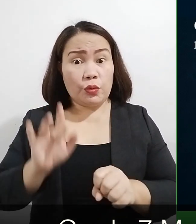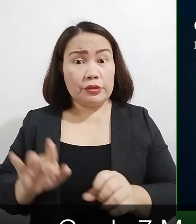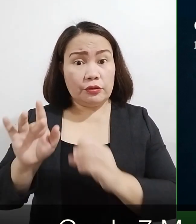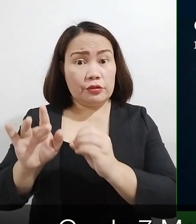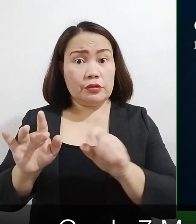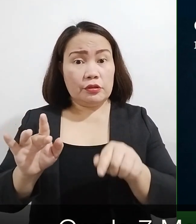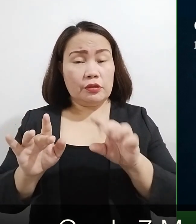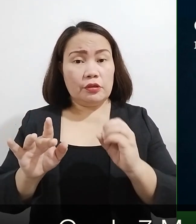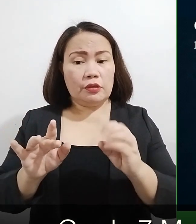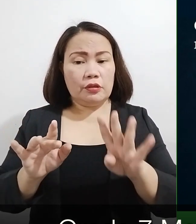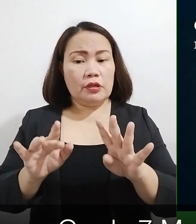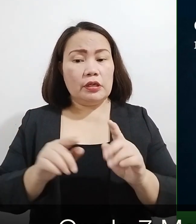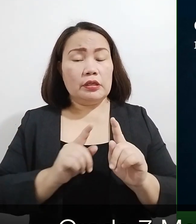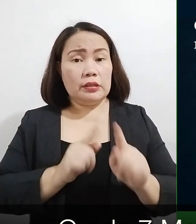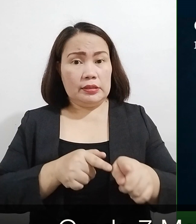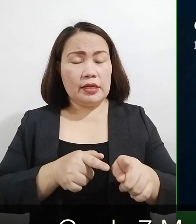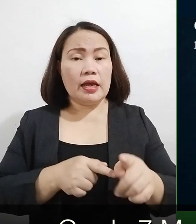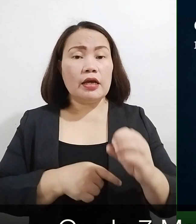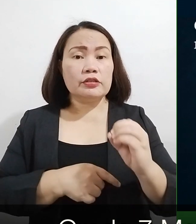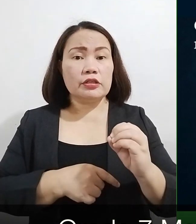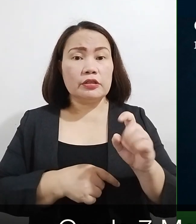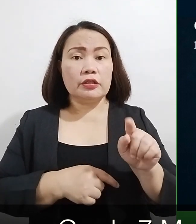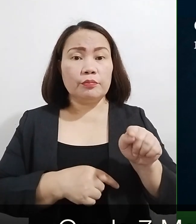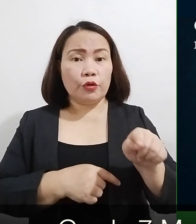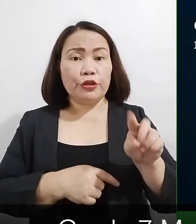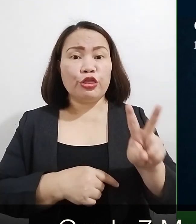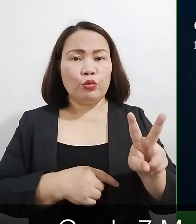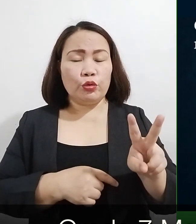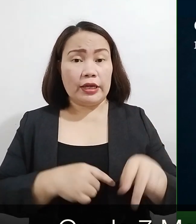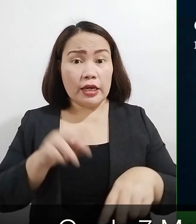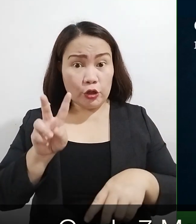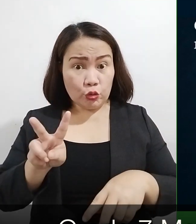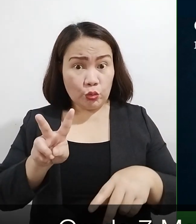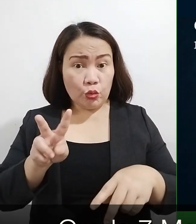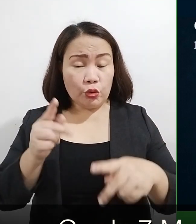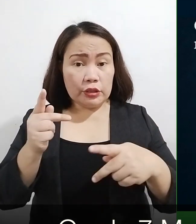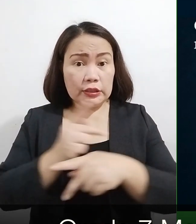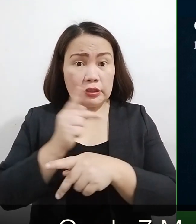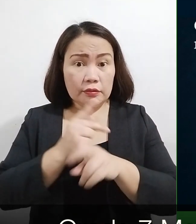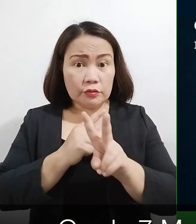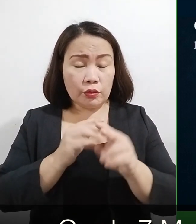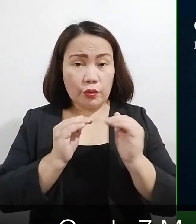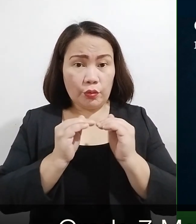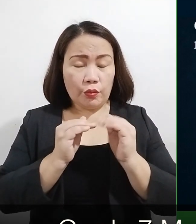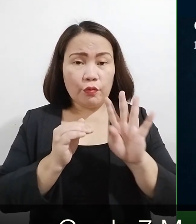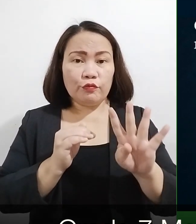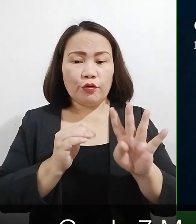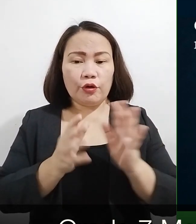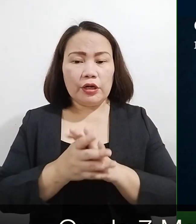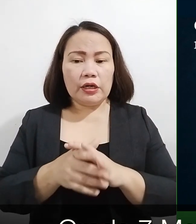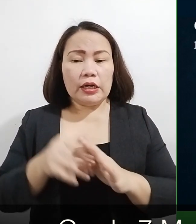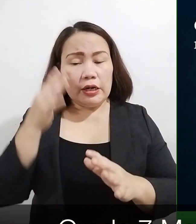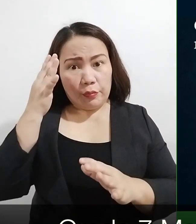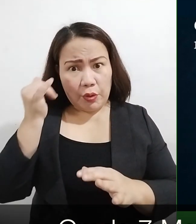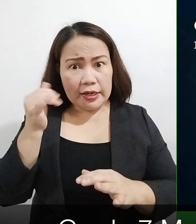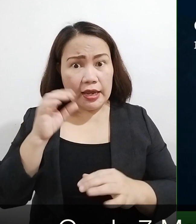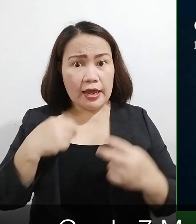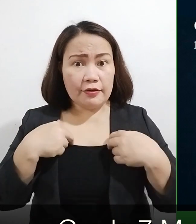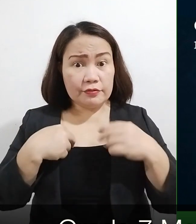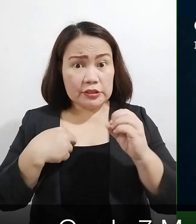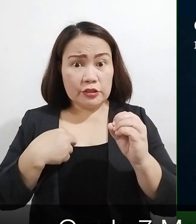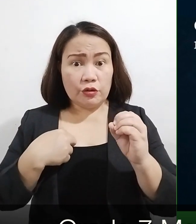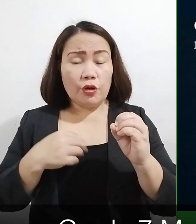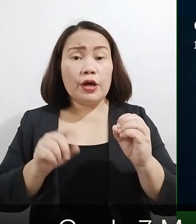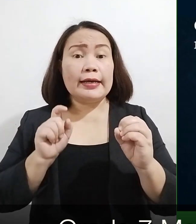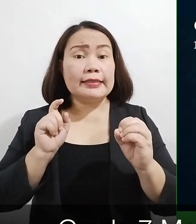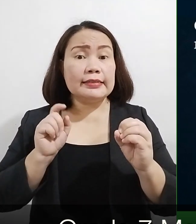0.04 is 0.2 because 2 times 2 is 4. Okay, bakit may 0 pa dito? Kasi